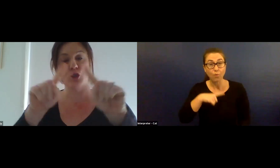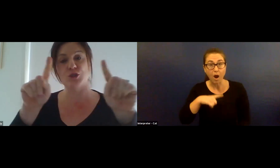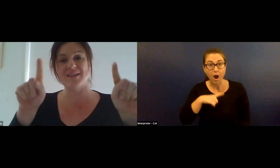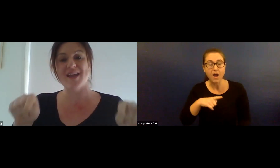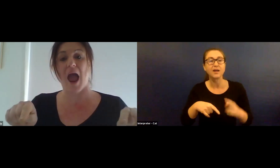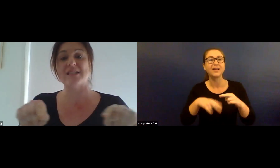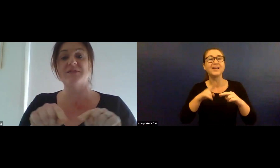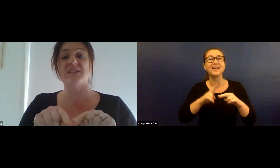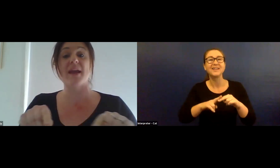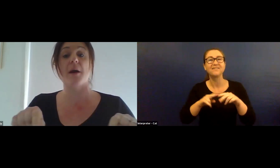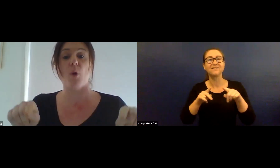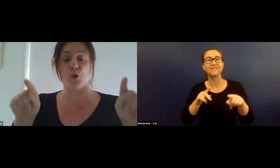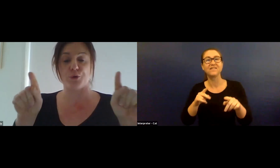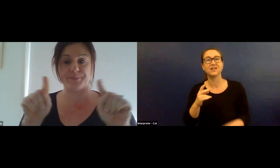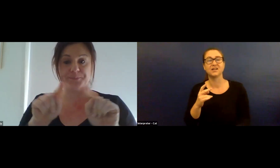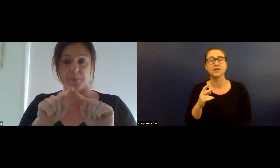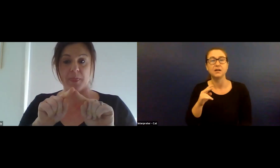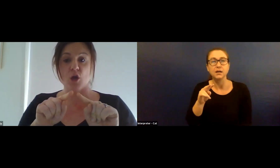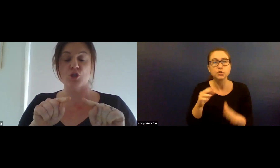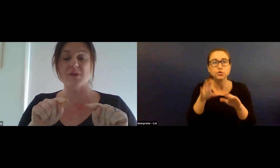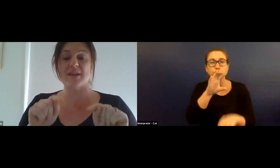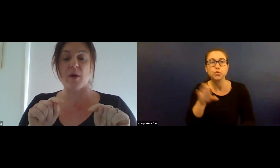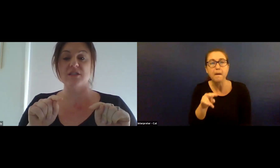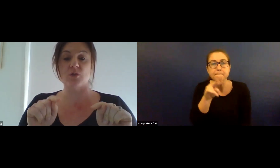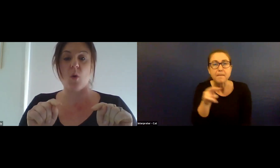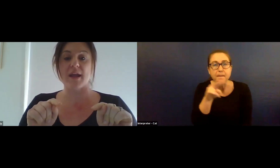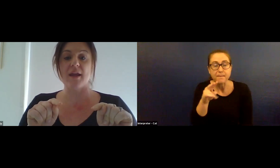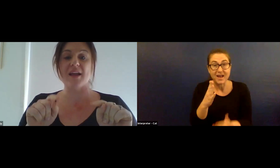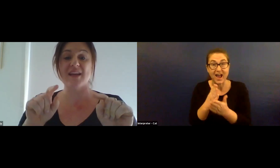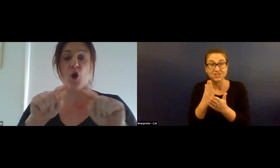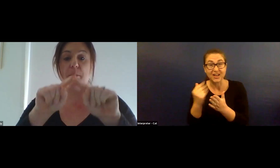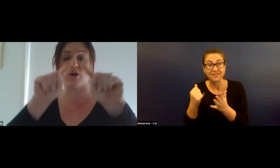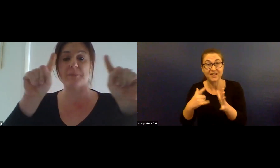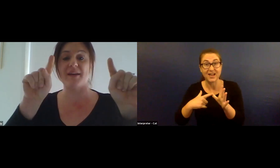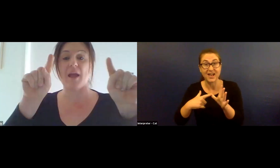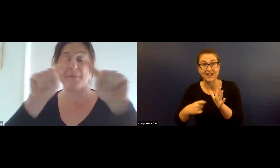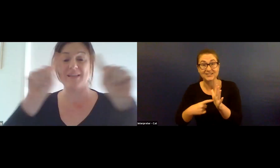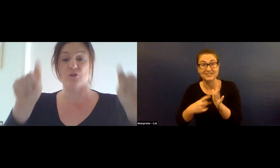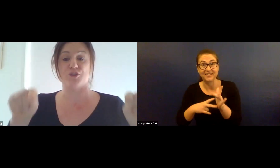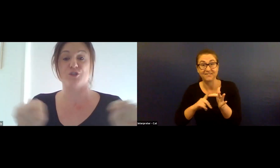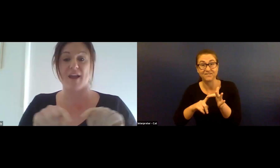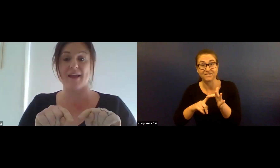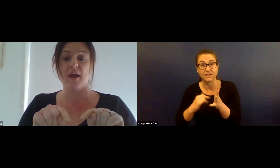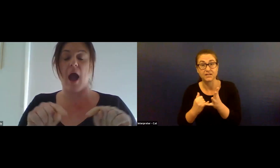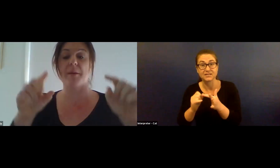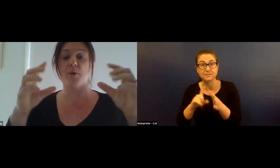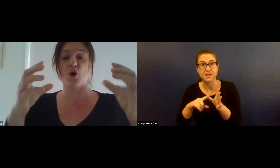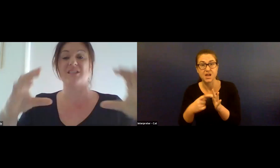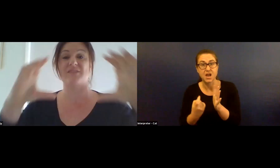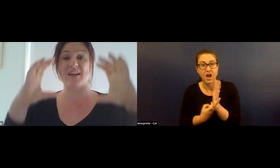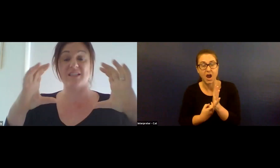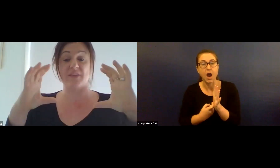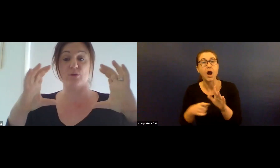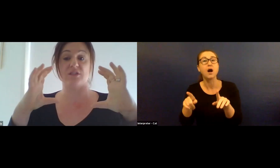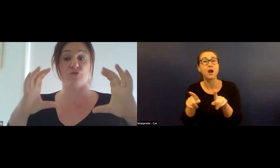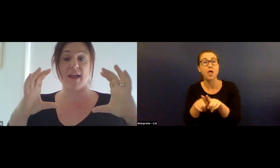you're using the active speaker mode. So when someone is talking, a yellow box appears on the screen and the person's